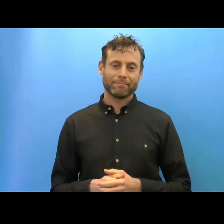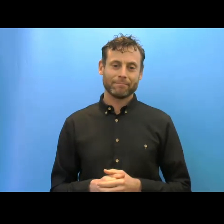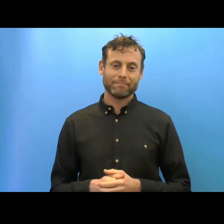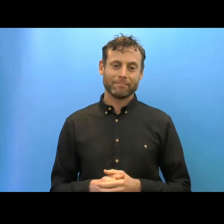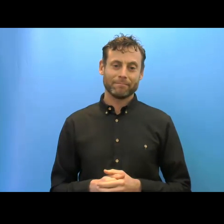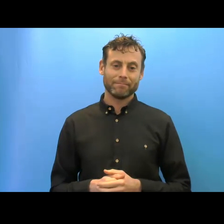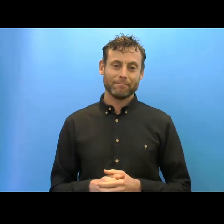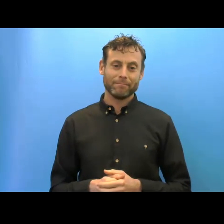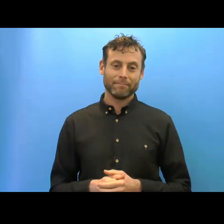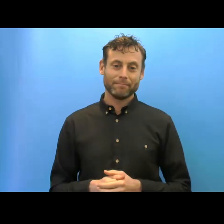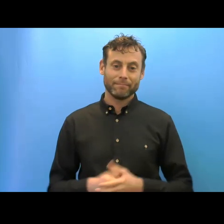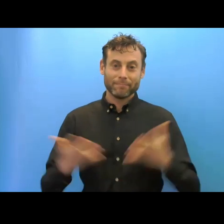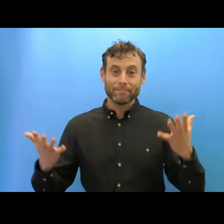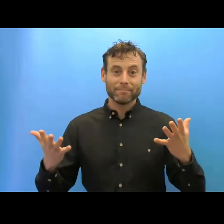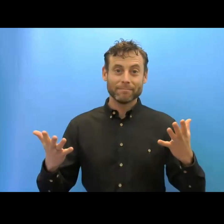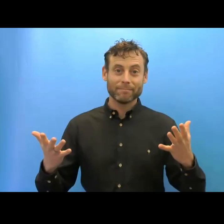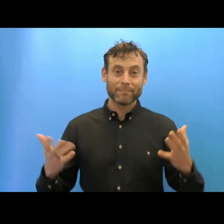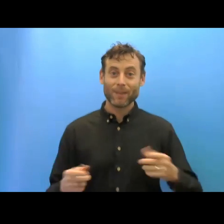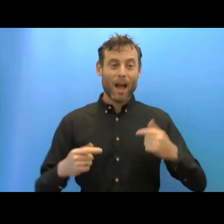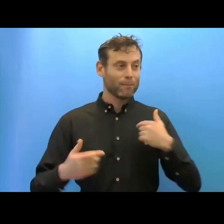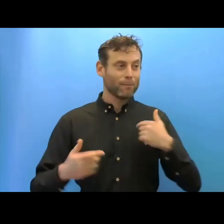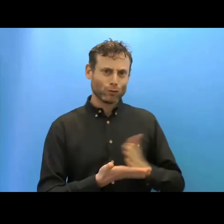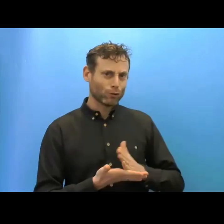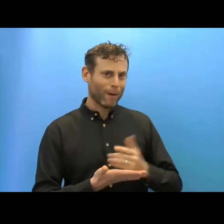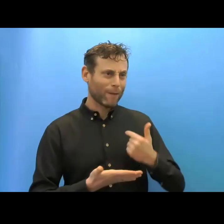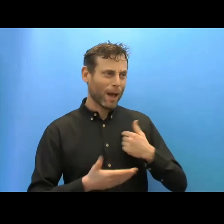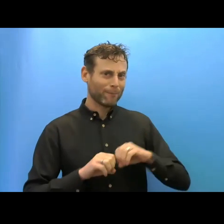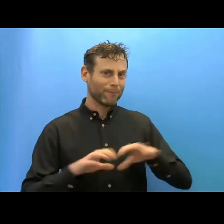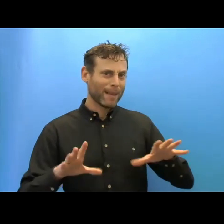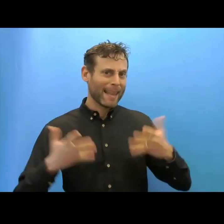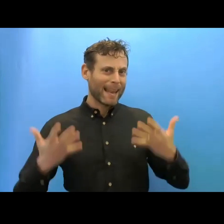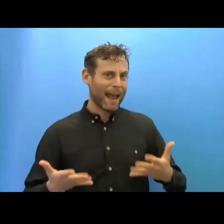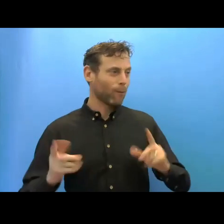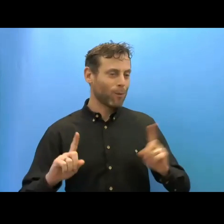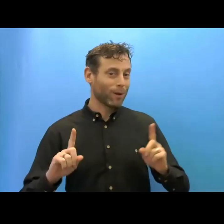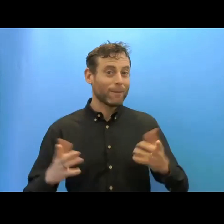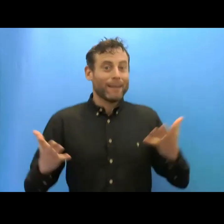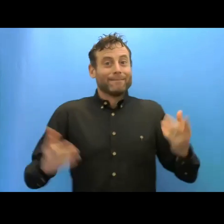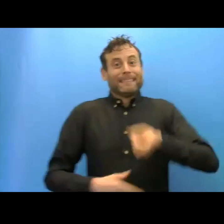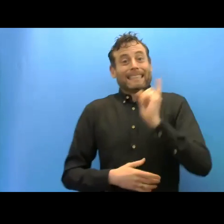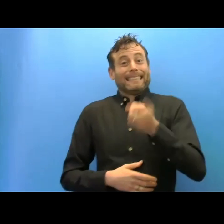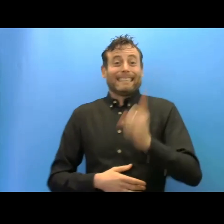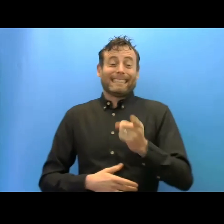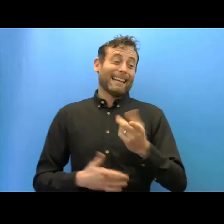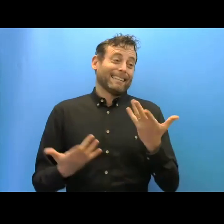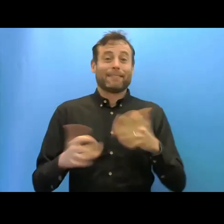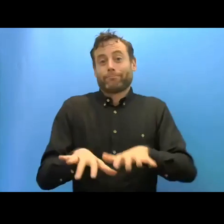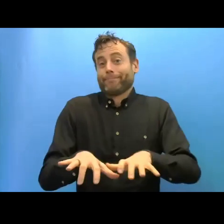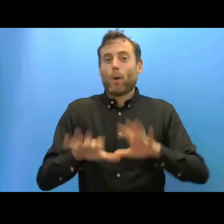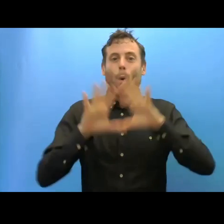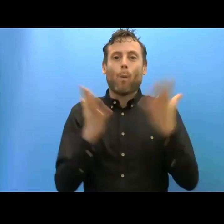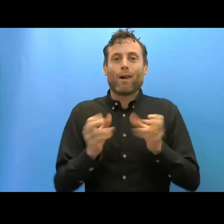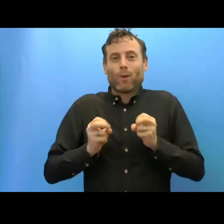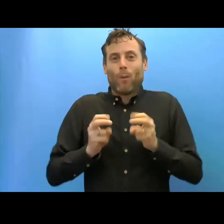I don't know if I'm on or not, but that's just the joy of this wonderful, wonderful piece of technology. Hello, everybody. And I was going to say